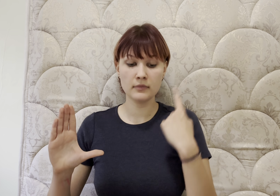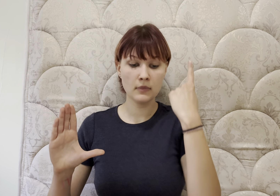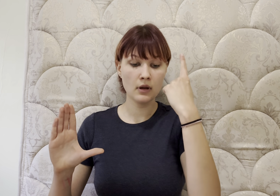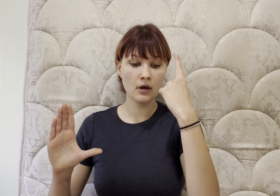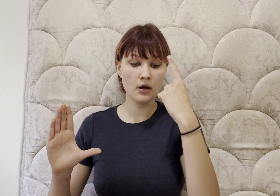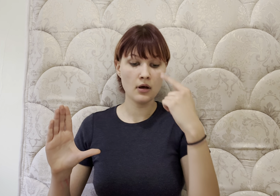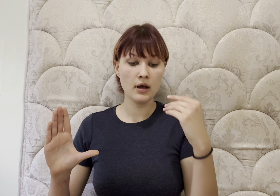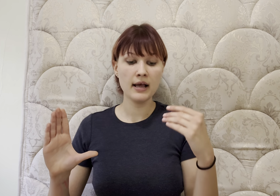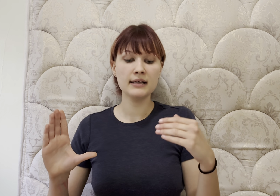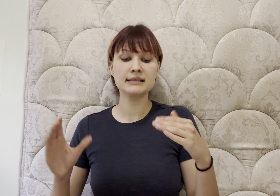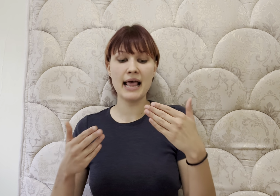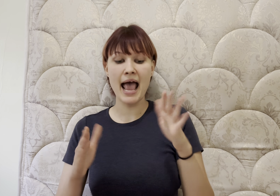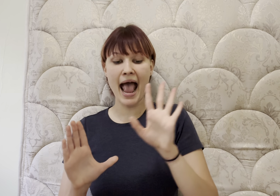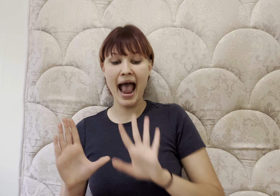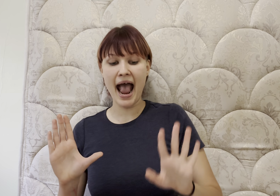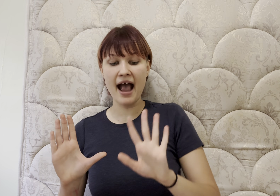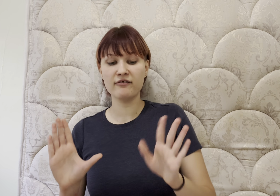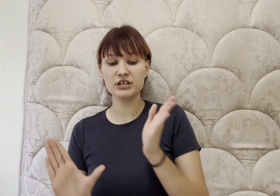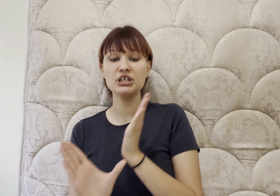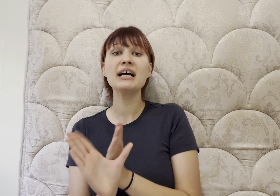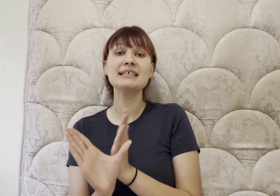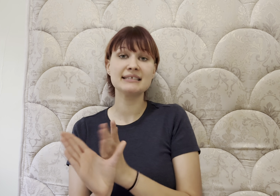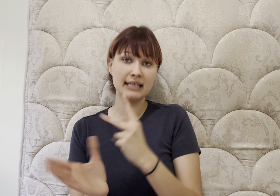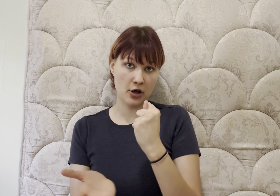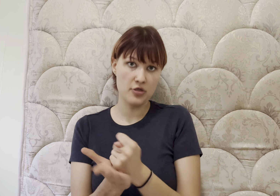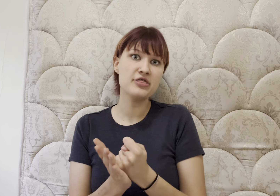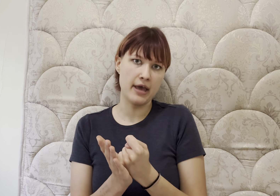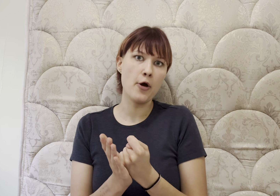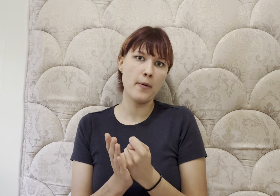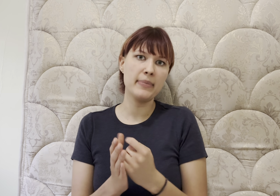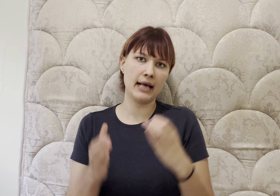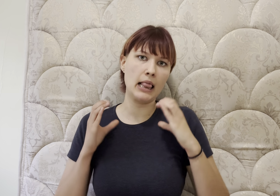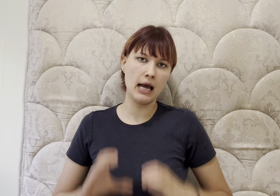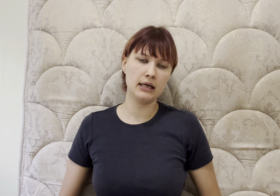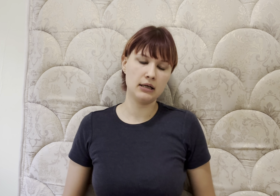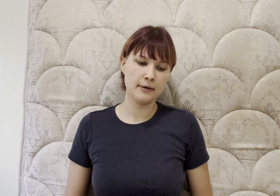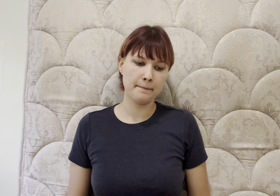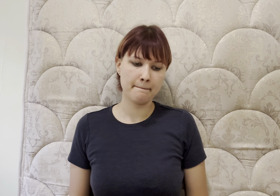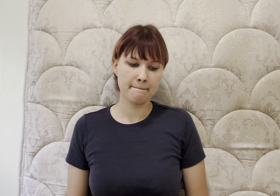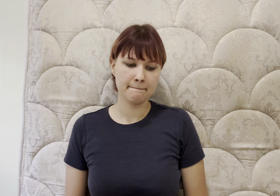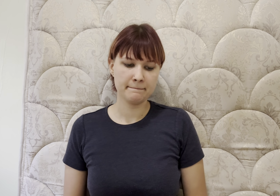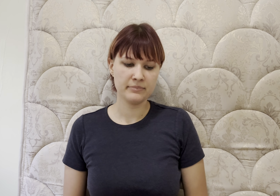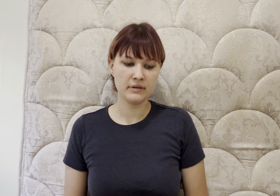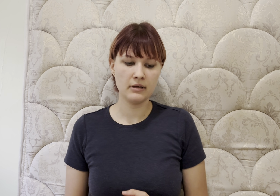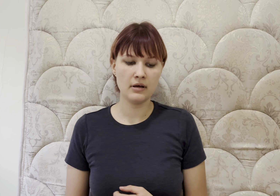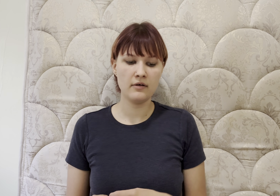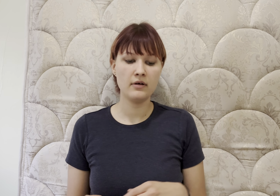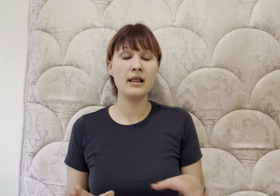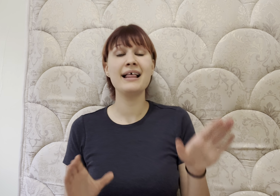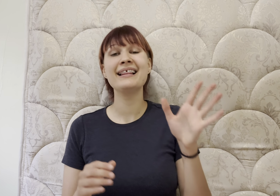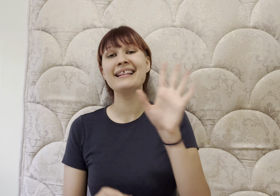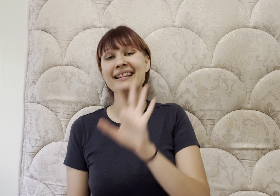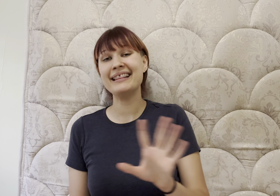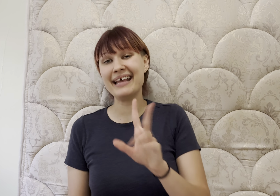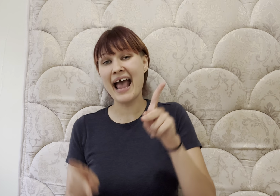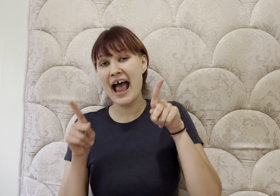is greater than 80% of the untreated people. In other words, the average person who's gone to